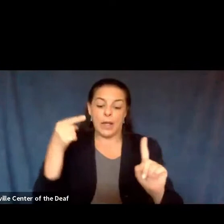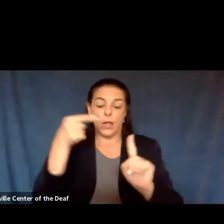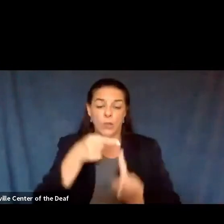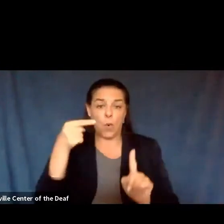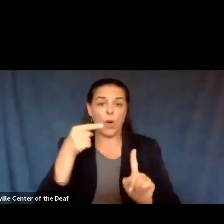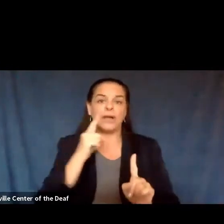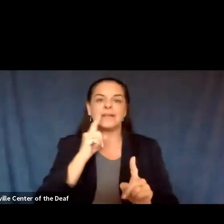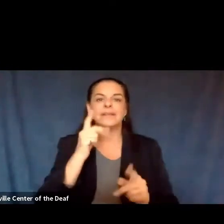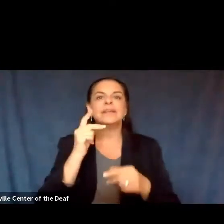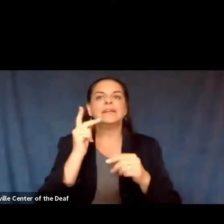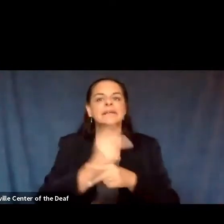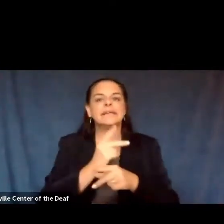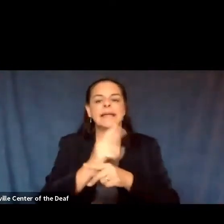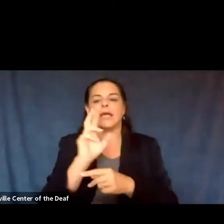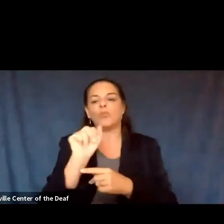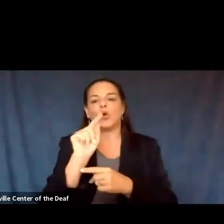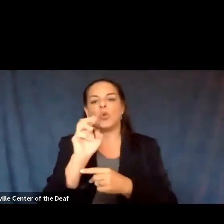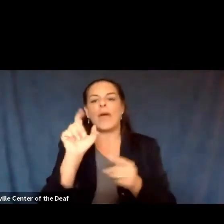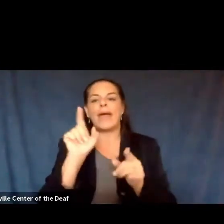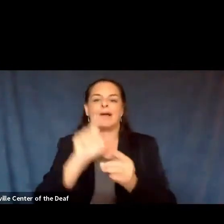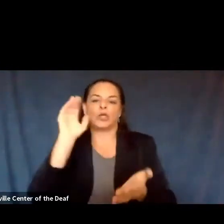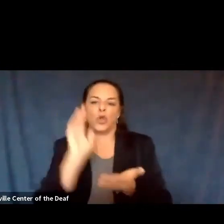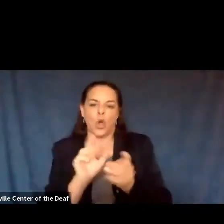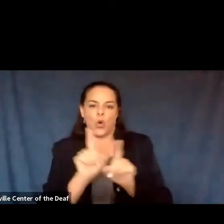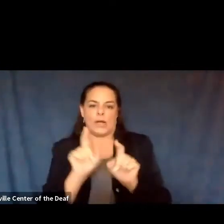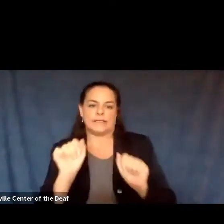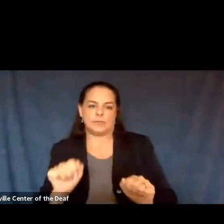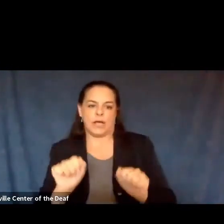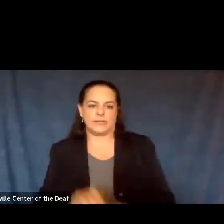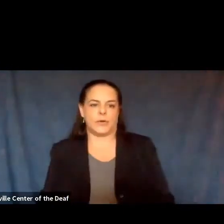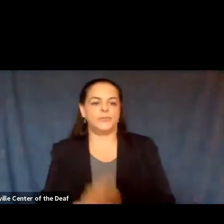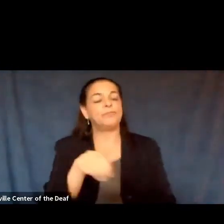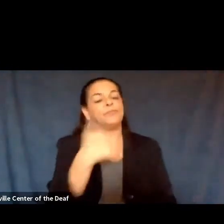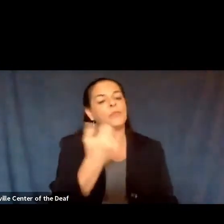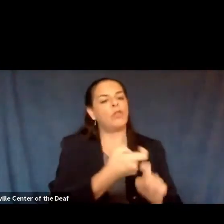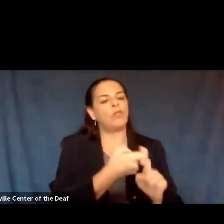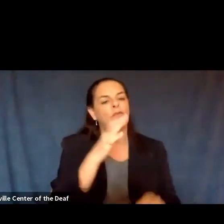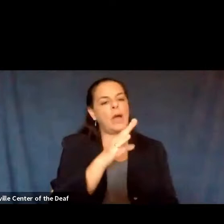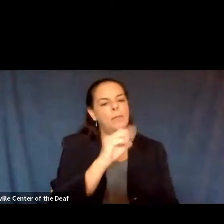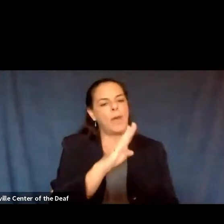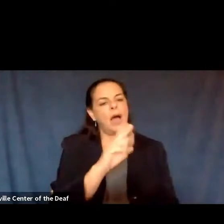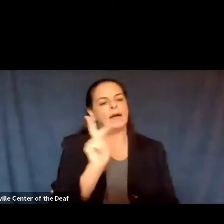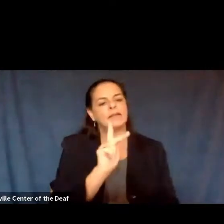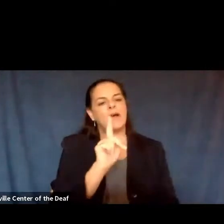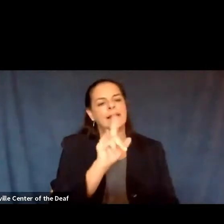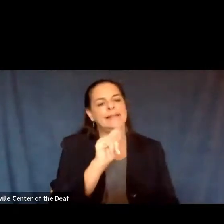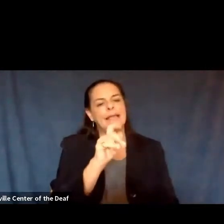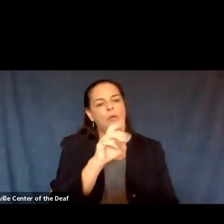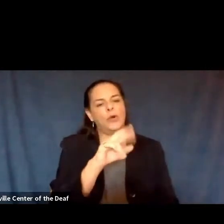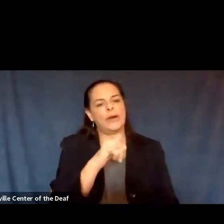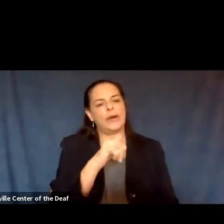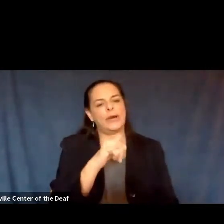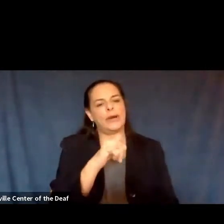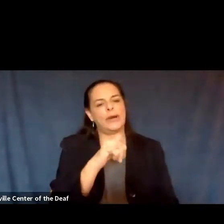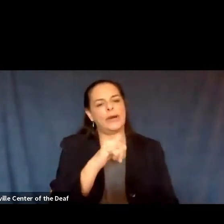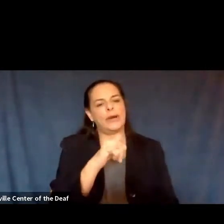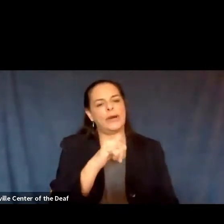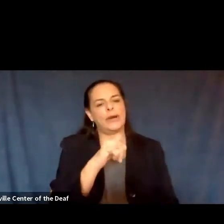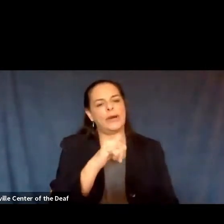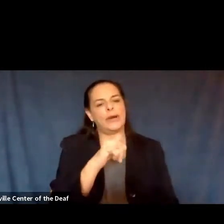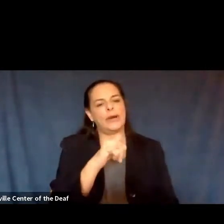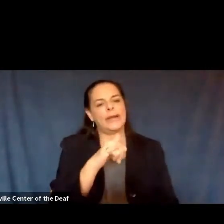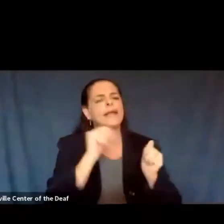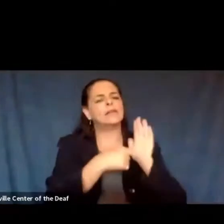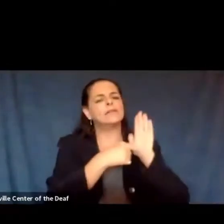keep that rate of new cases as low as possible. Another question from Bob with the Knoxville Liberty Press. What data can you display